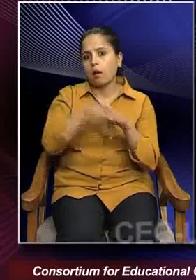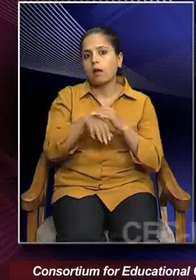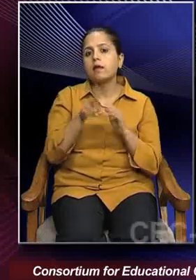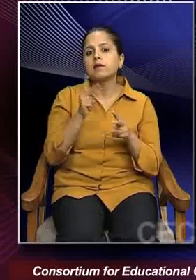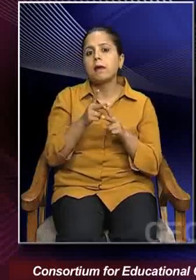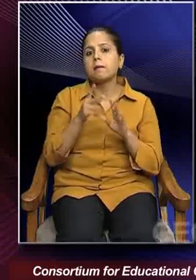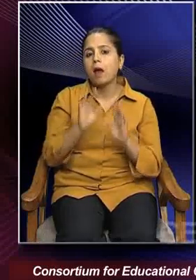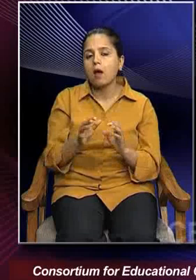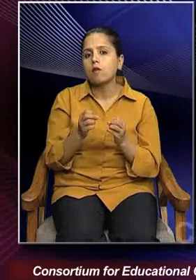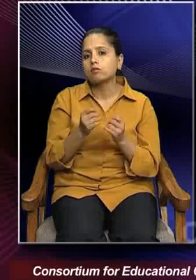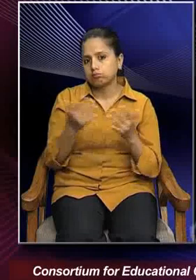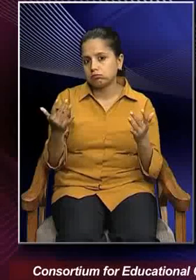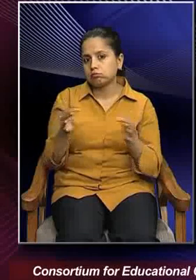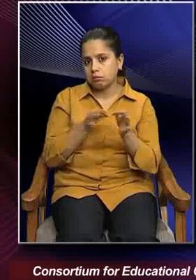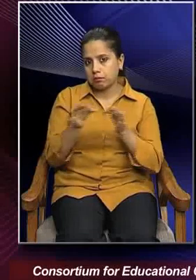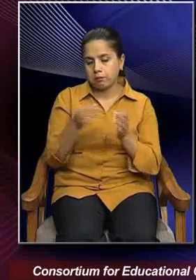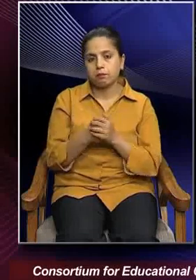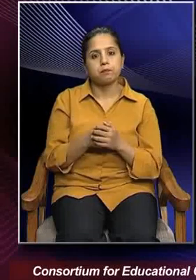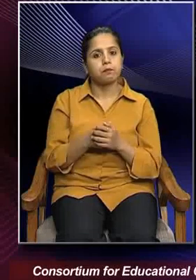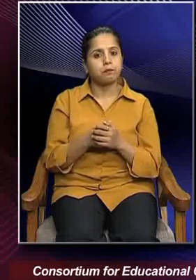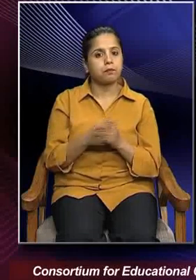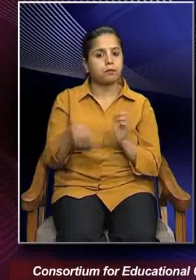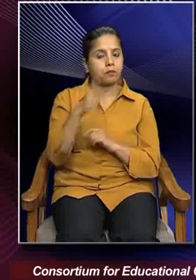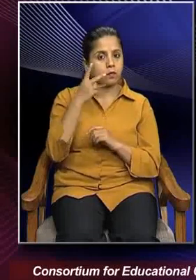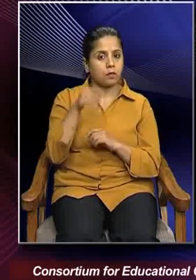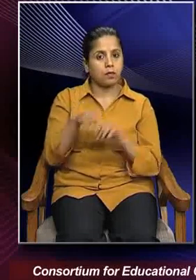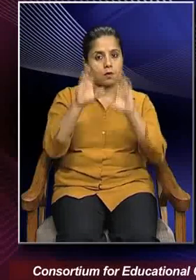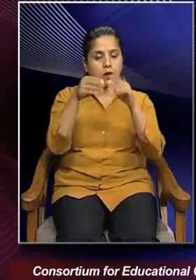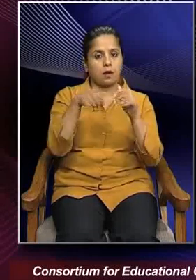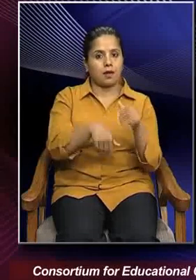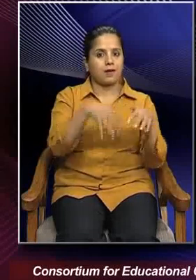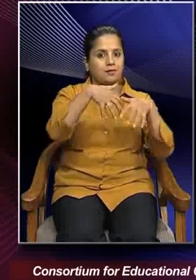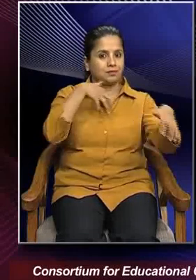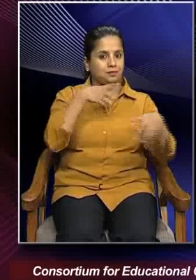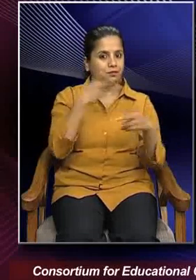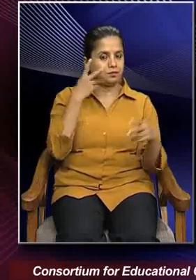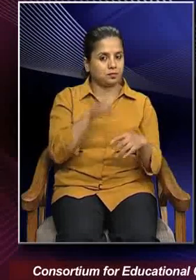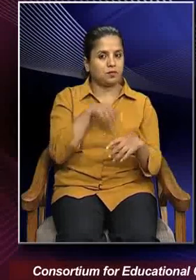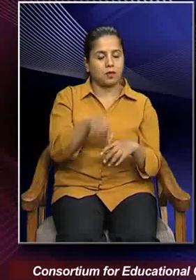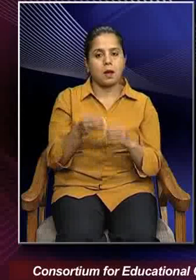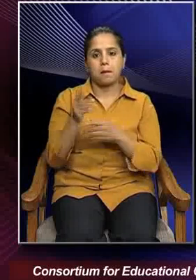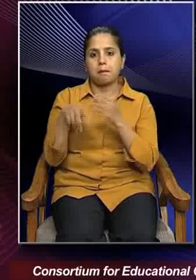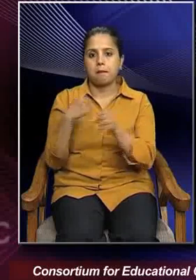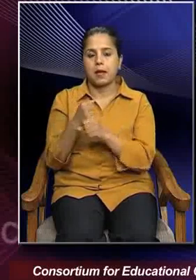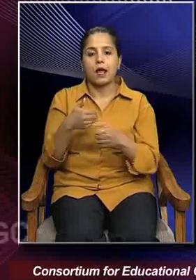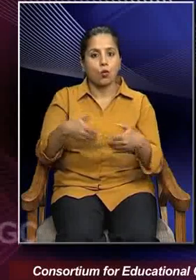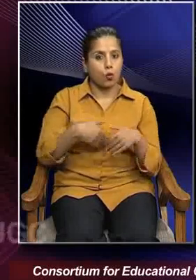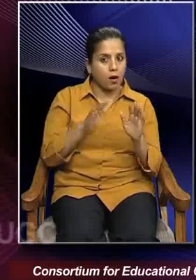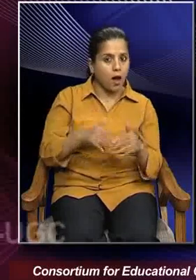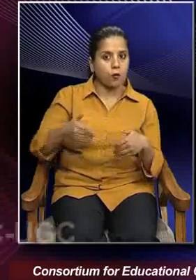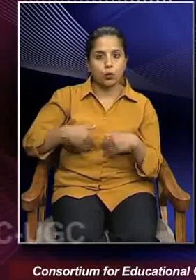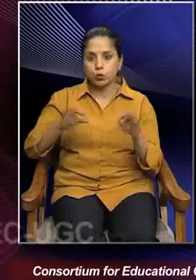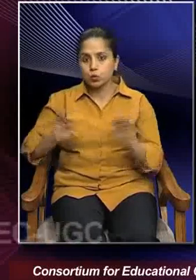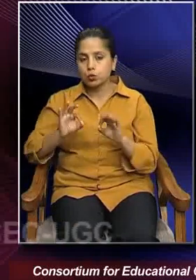existence. So under the category of animality, both beinghood and non-beinghood can